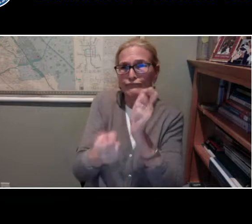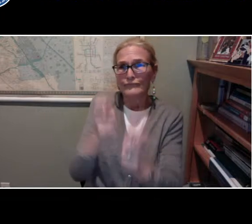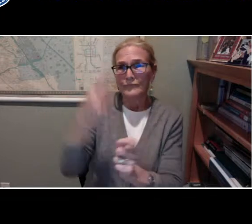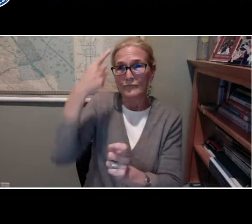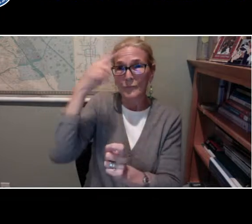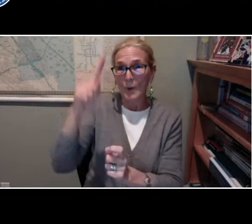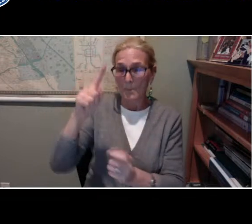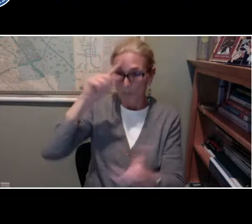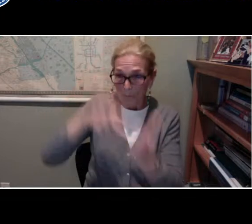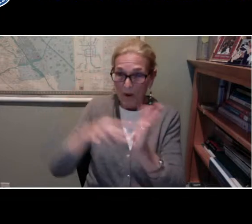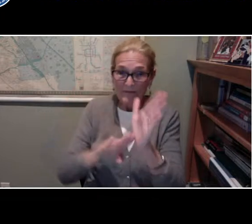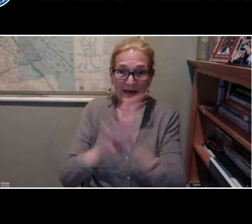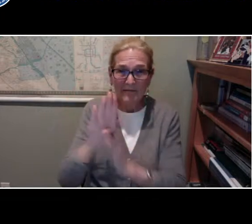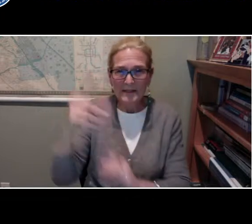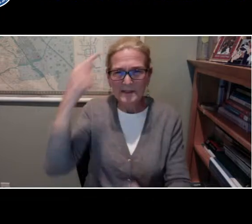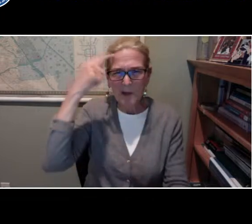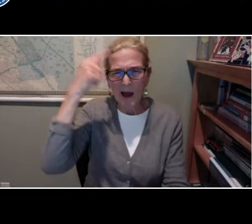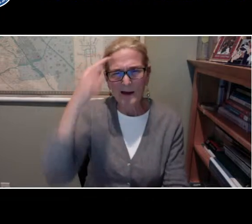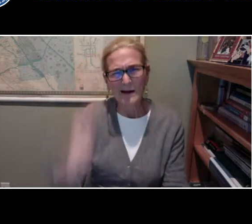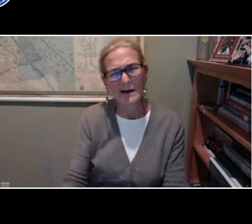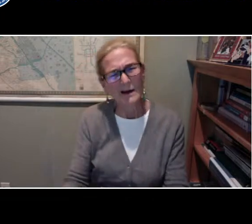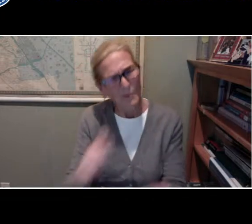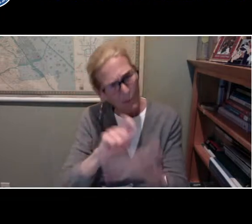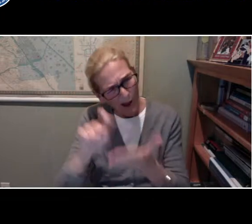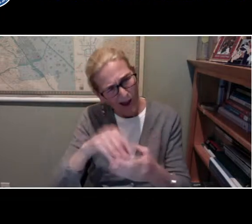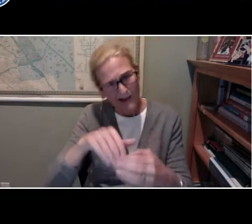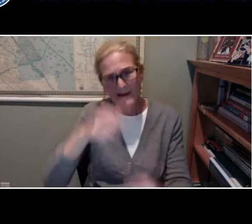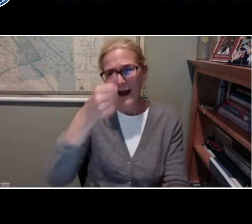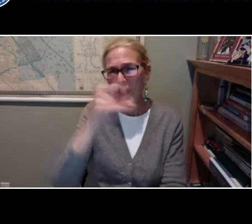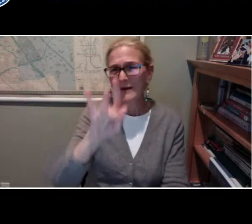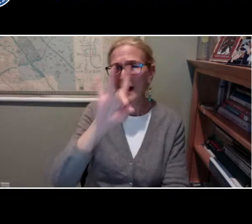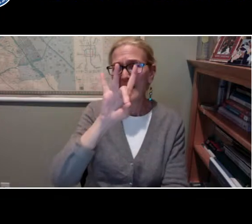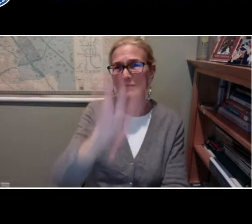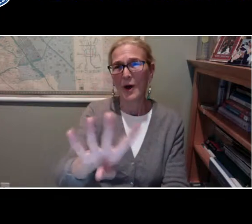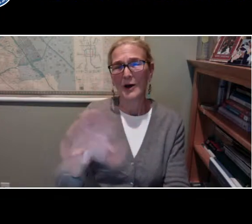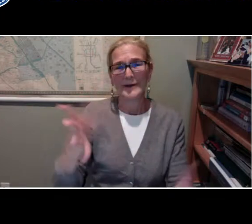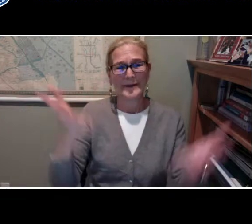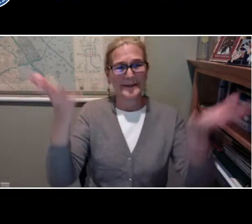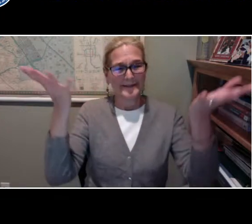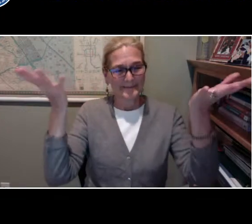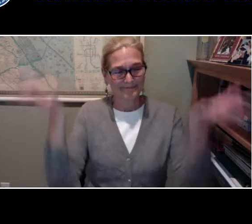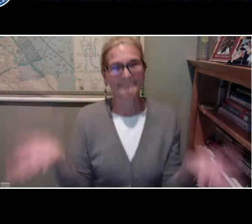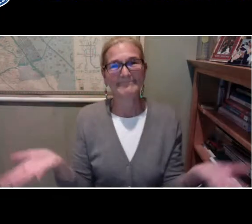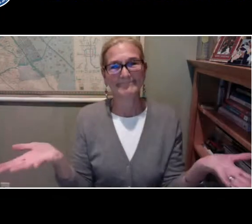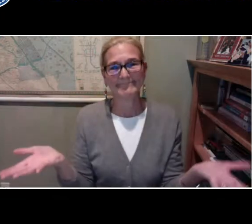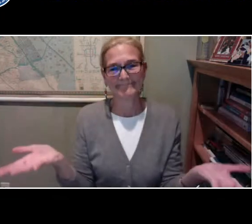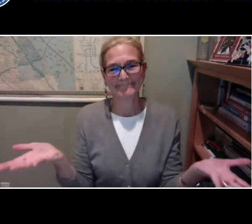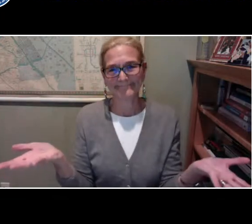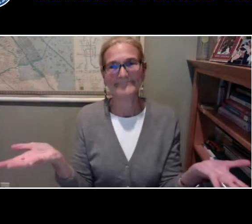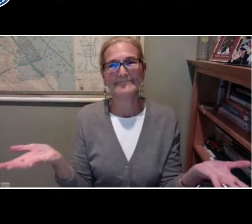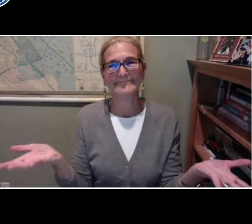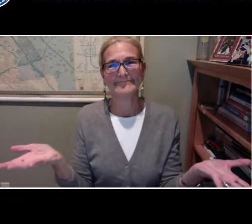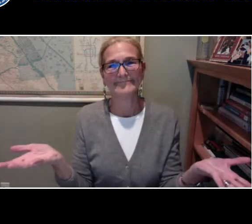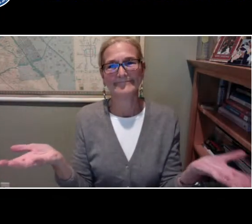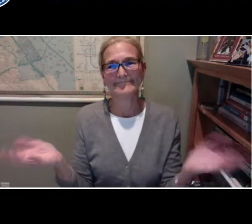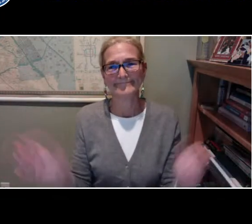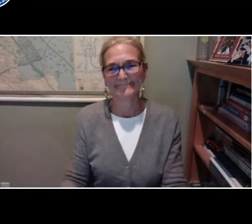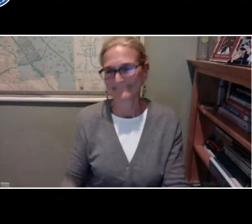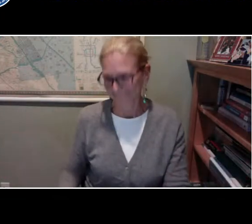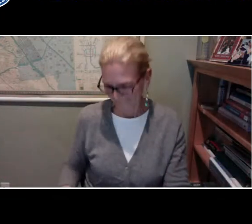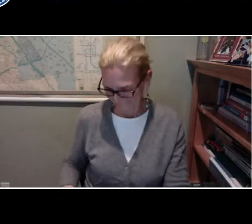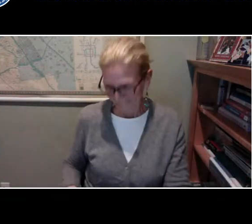adaptability for the purpose of developing its mind." Alexander Graham Bell wrote this